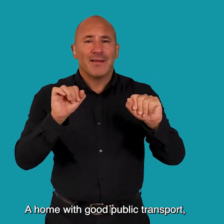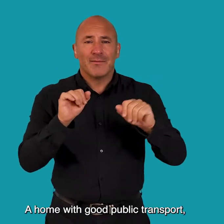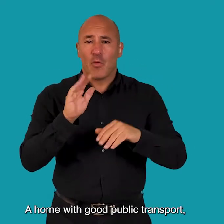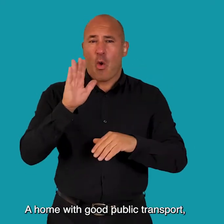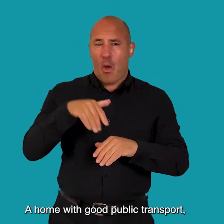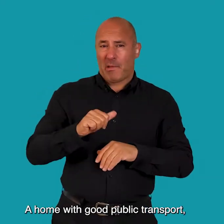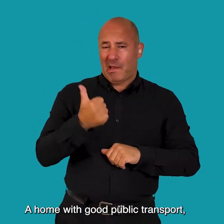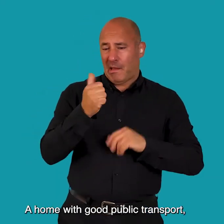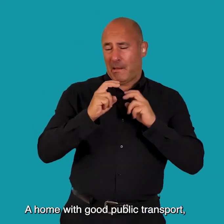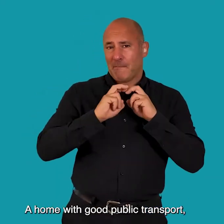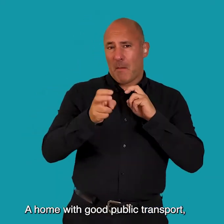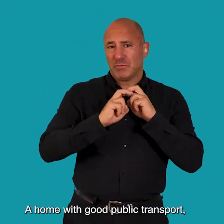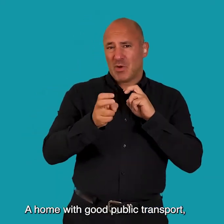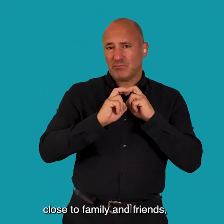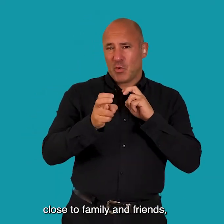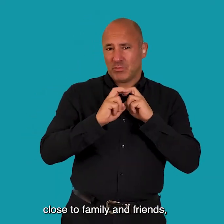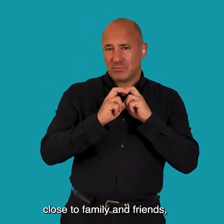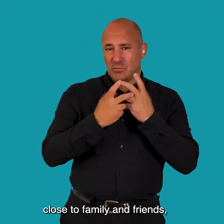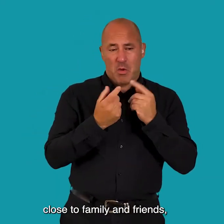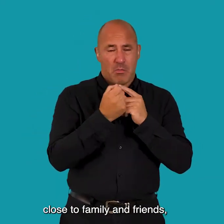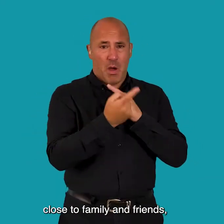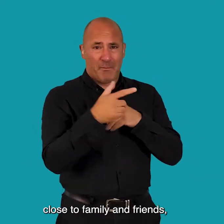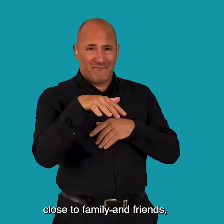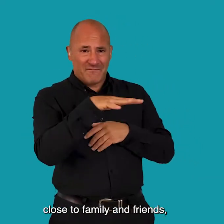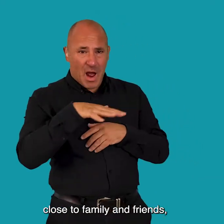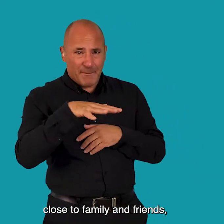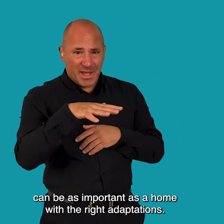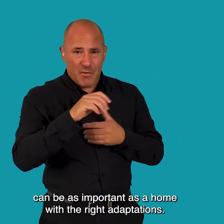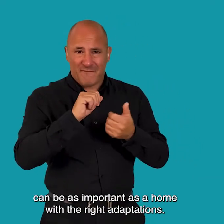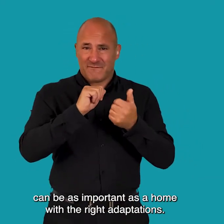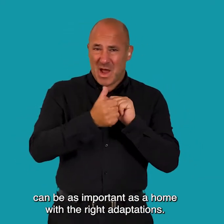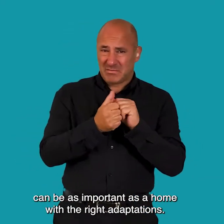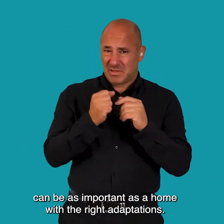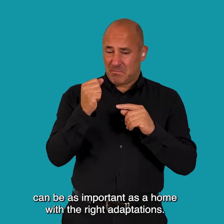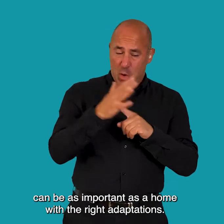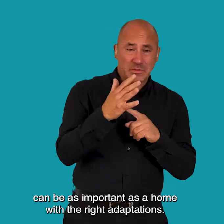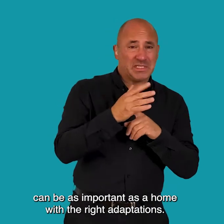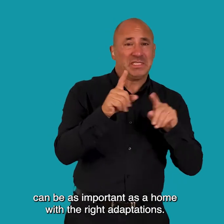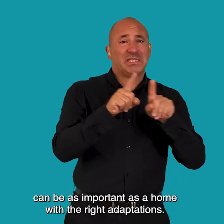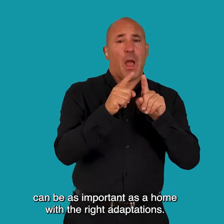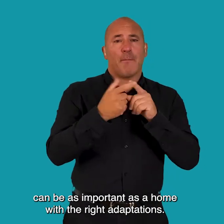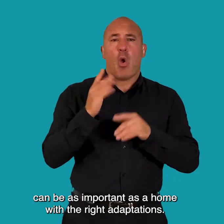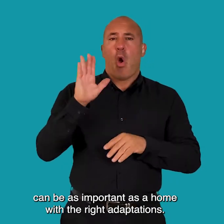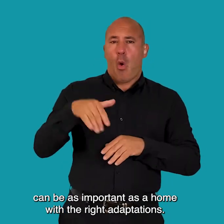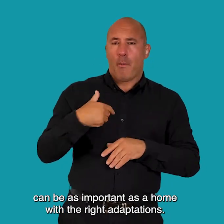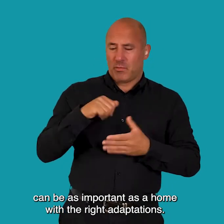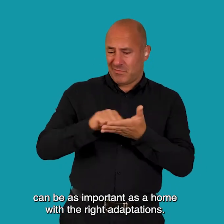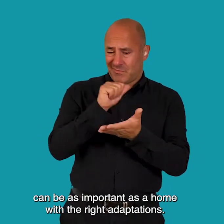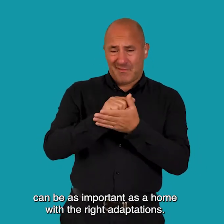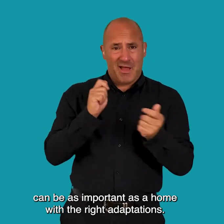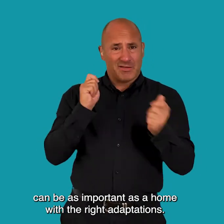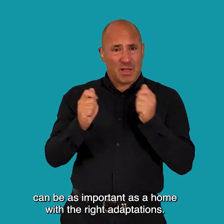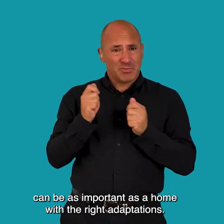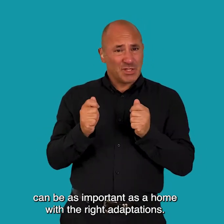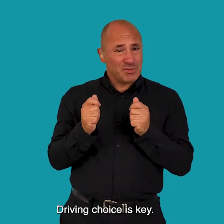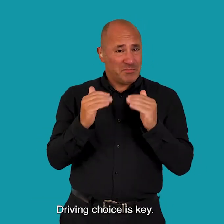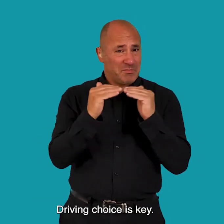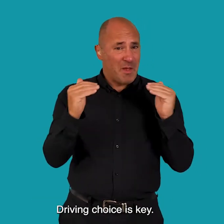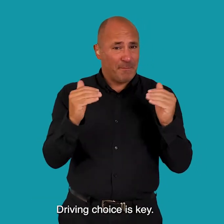good public transport, close to family and friends, can be as important as a home with the right adaptations. Driving choice